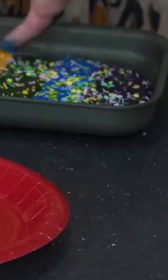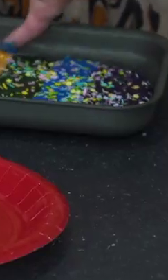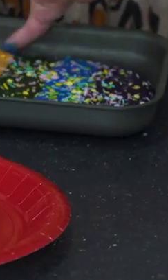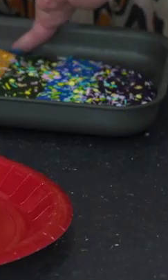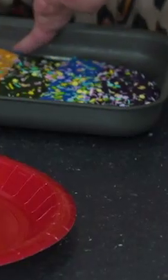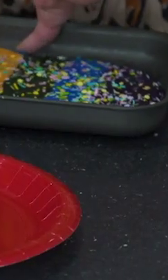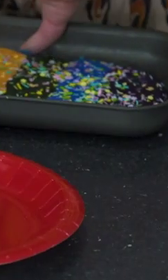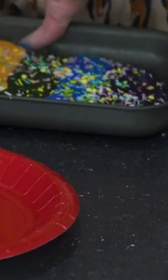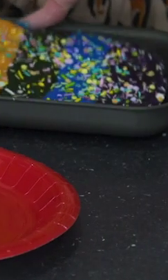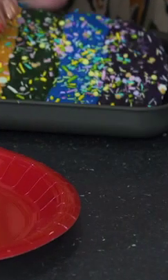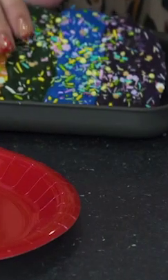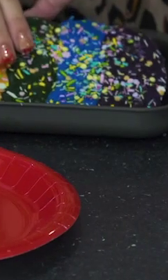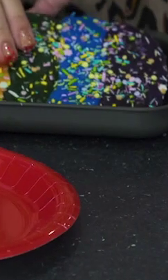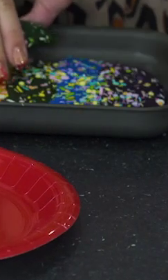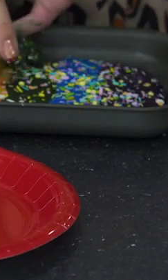Oh.